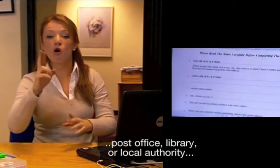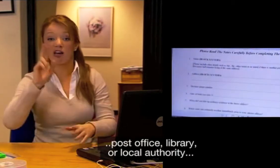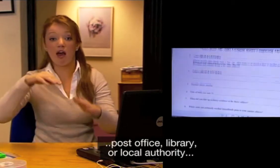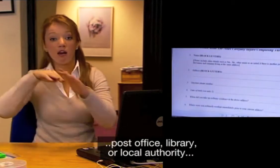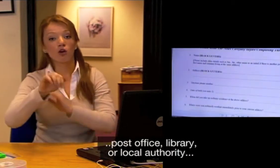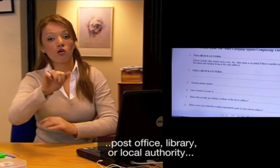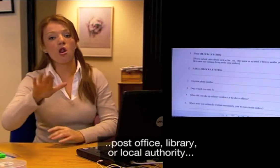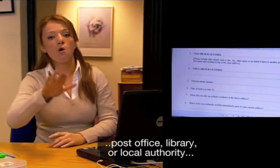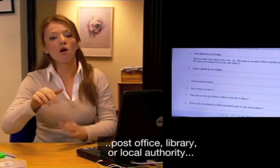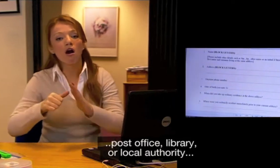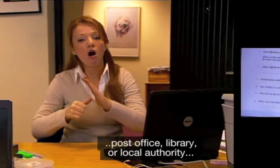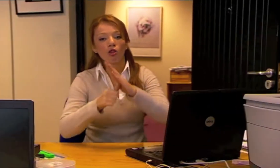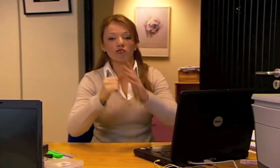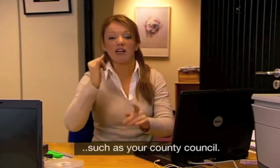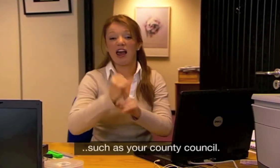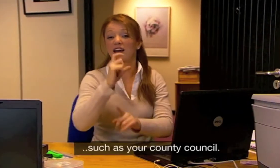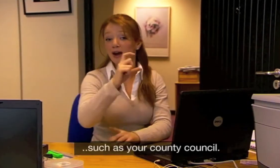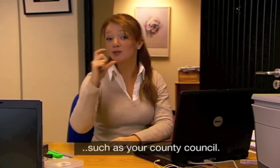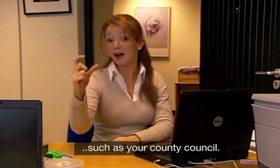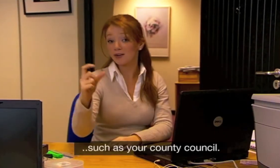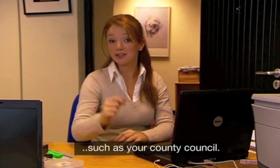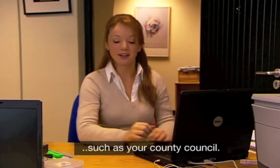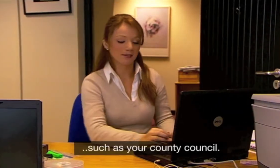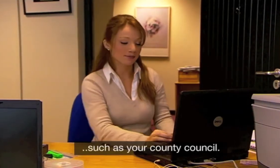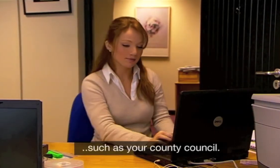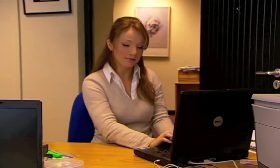library or local authority, such as your county council.